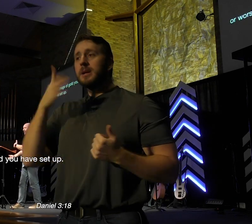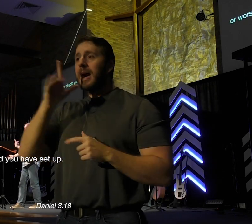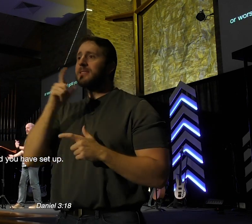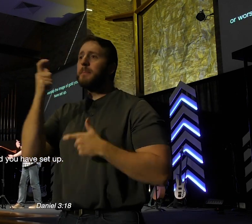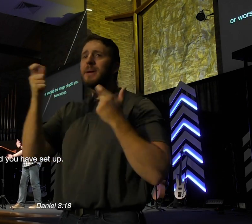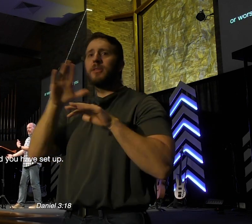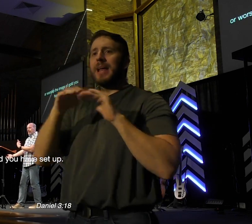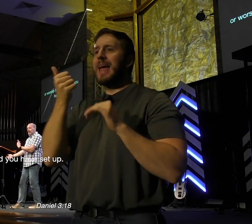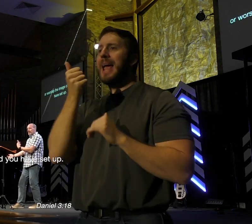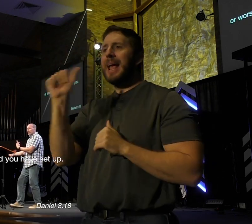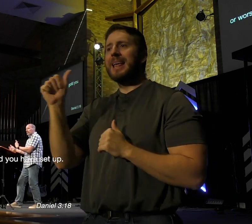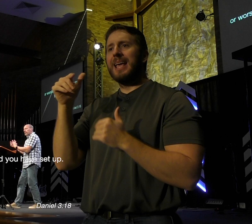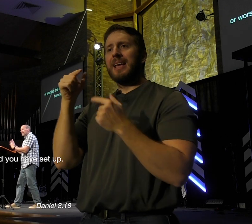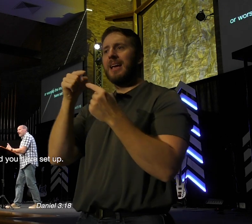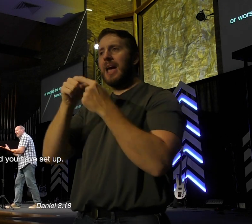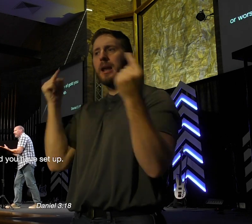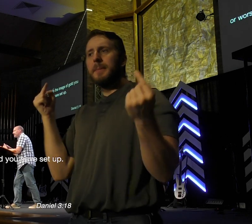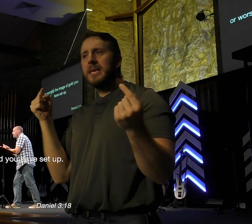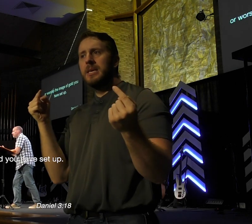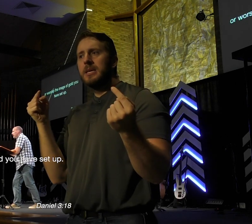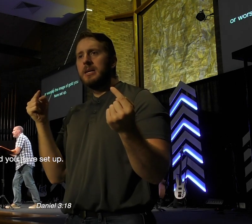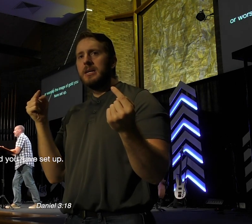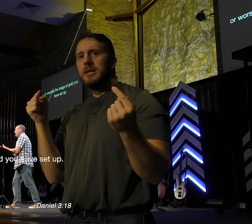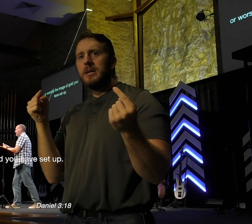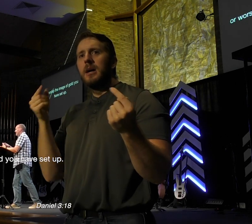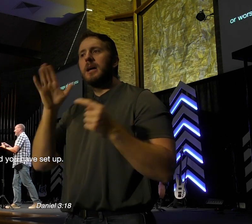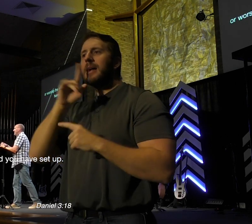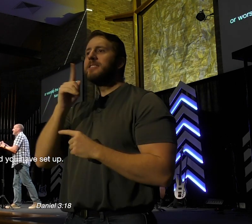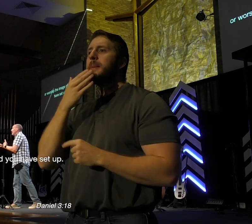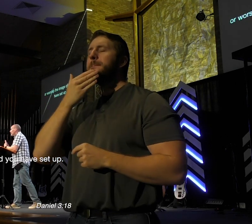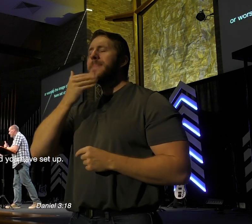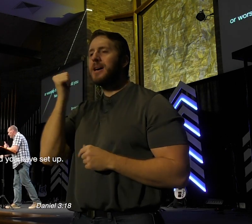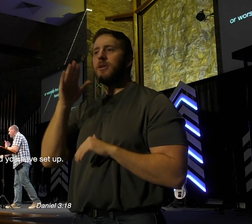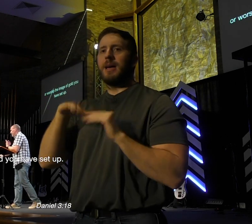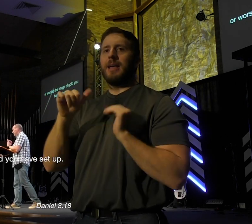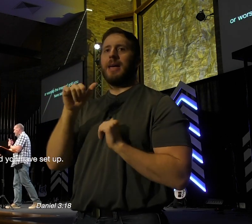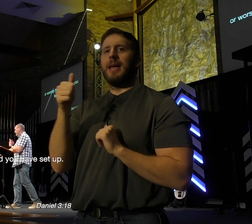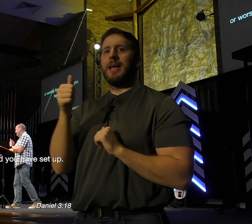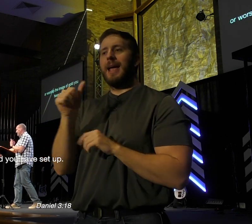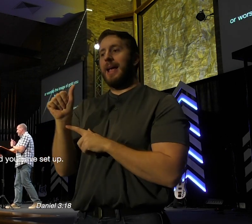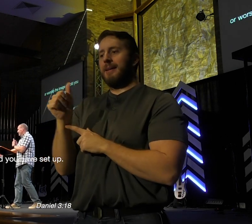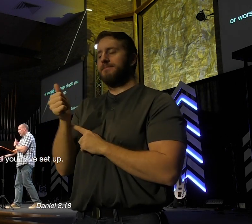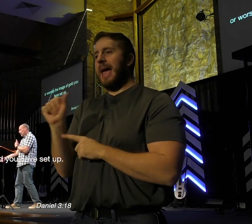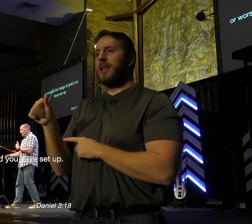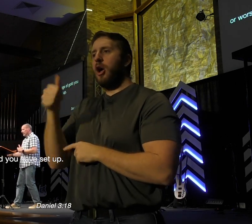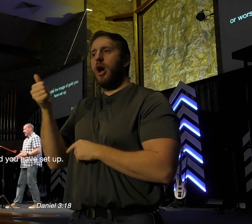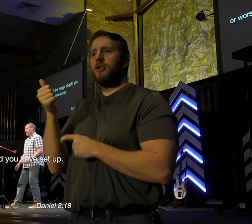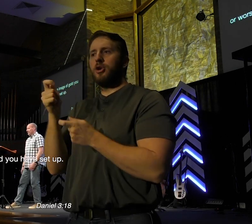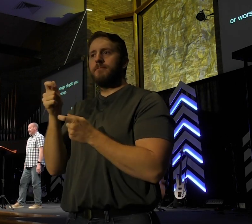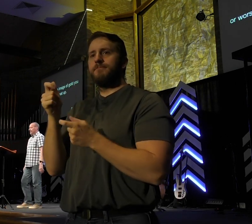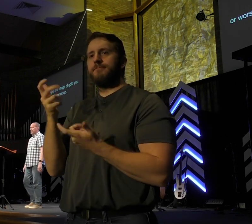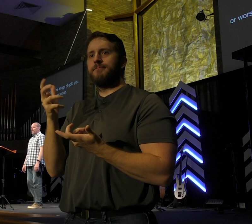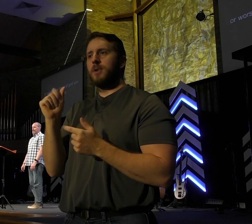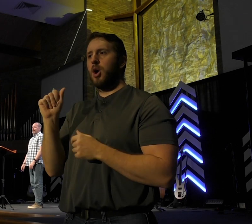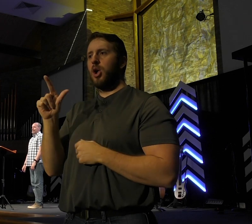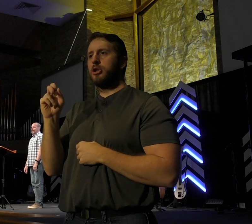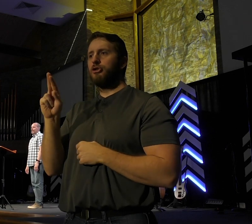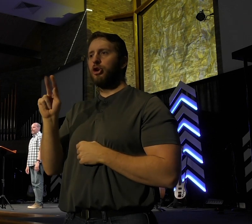any adversary, but God is better than any alternative that the world can offer.